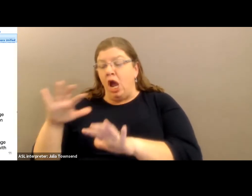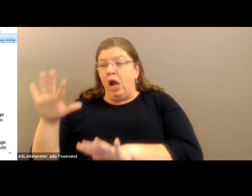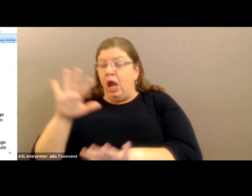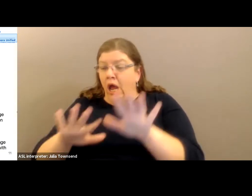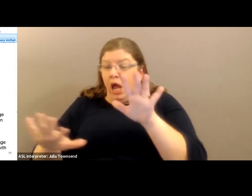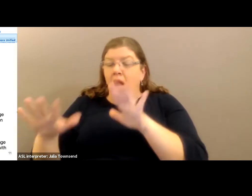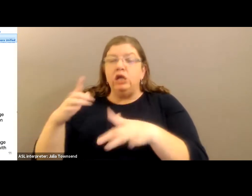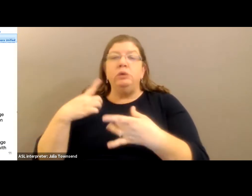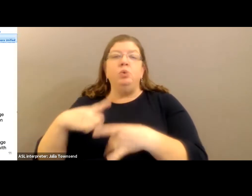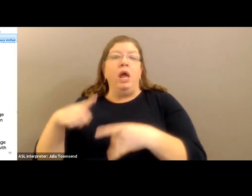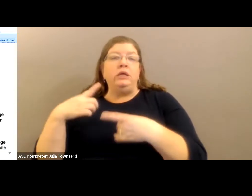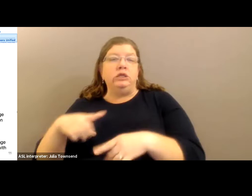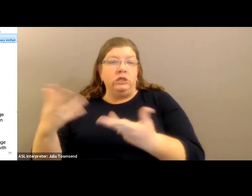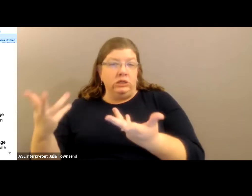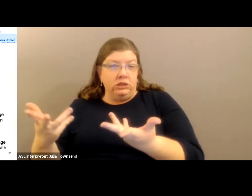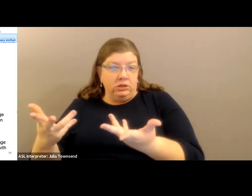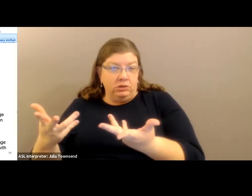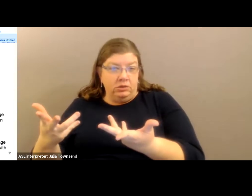of depression,